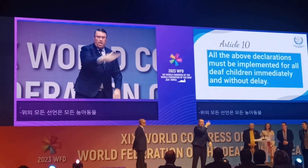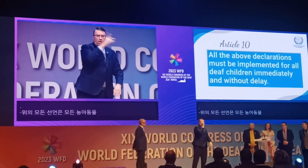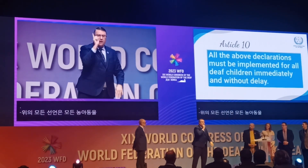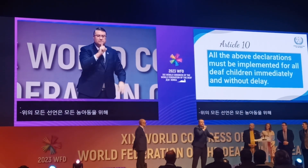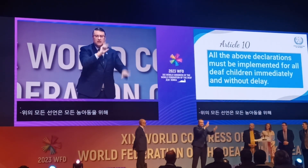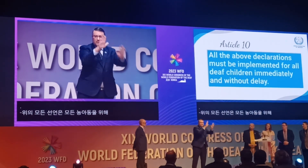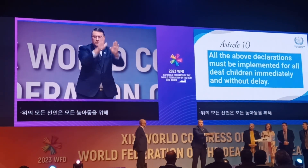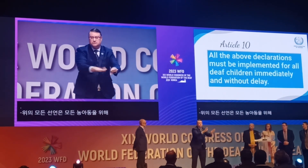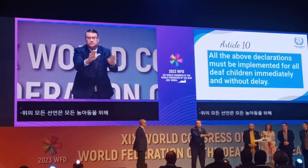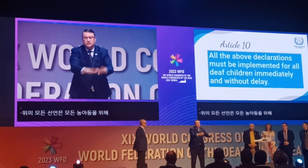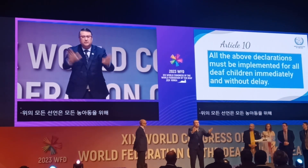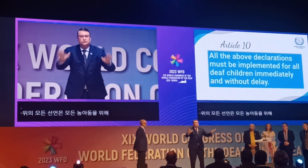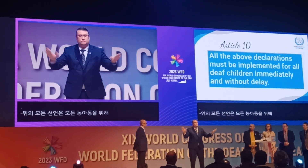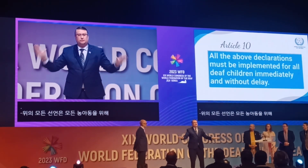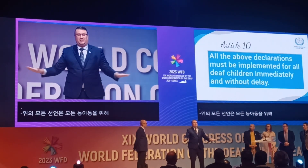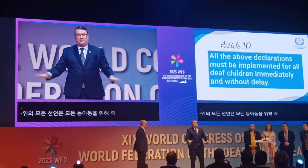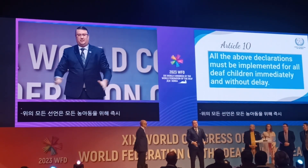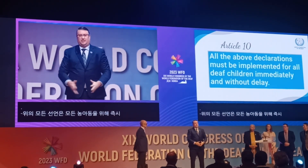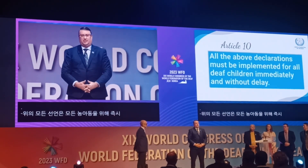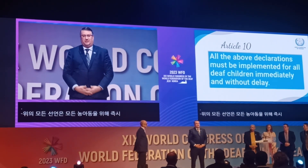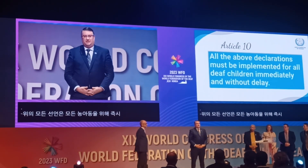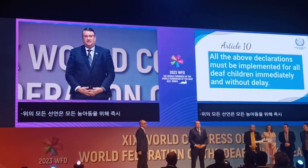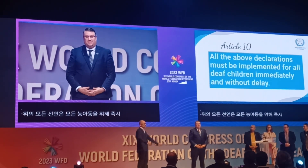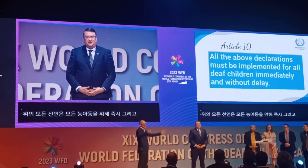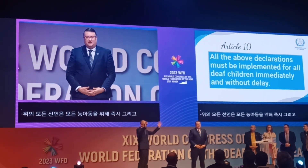immediately, without delay.